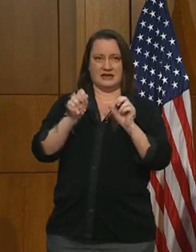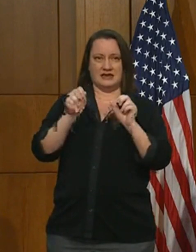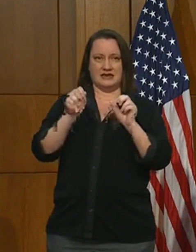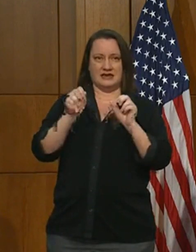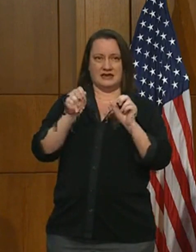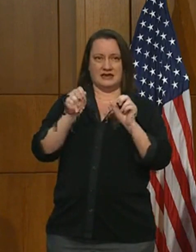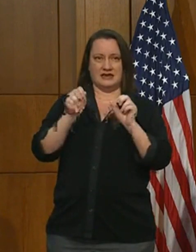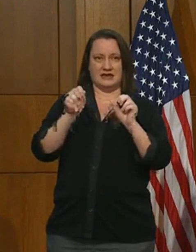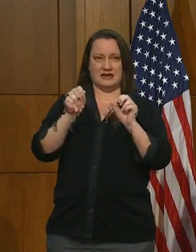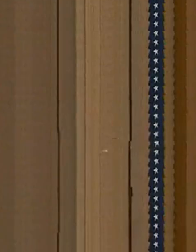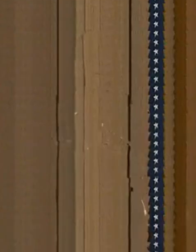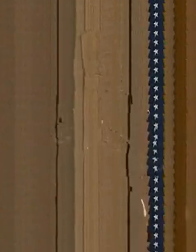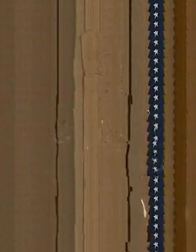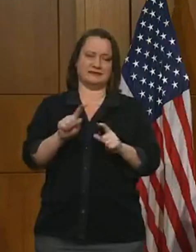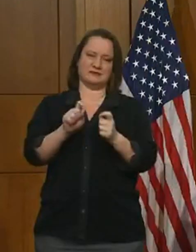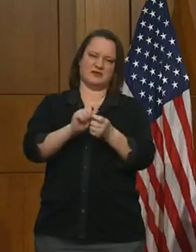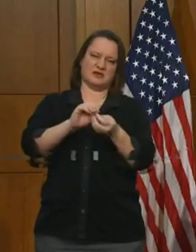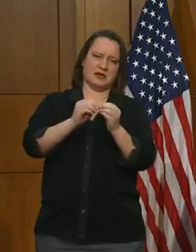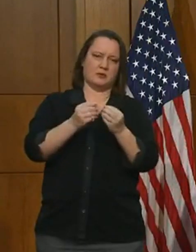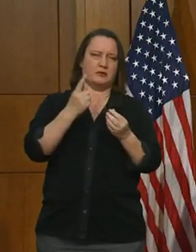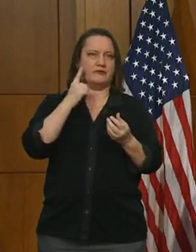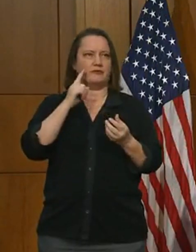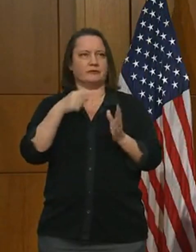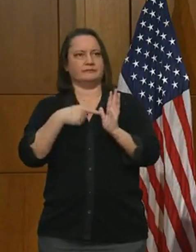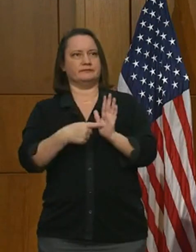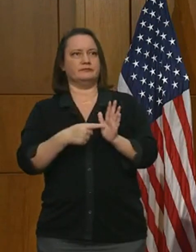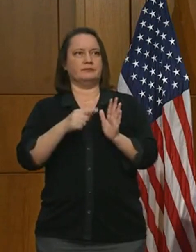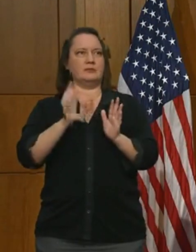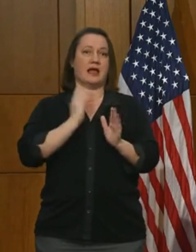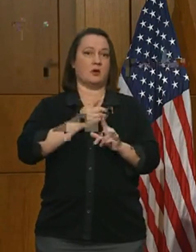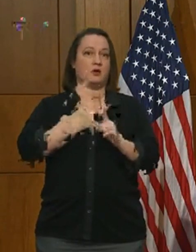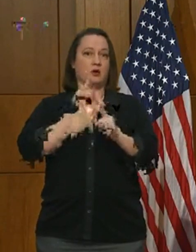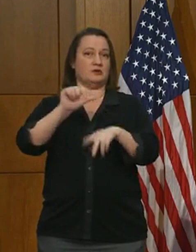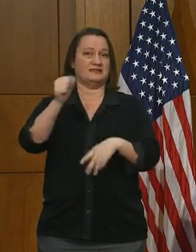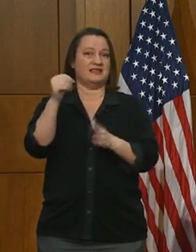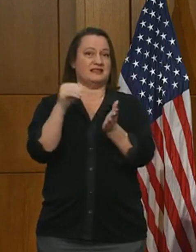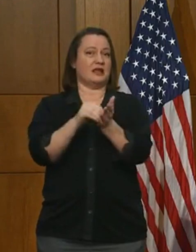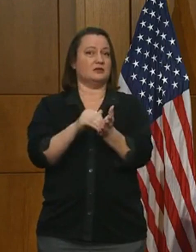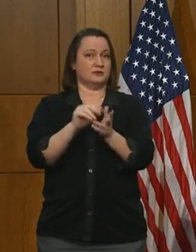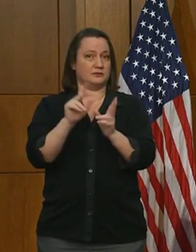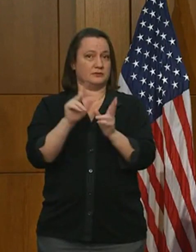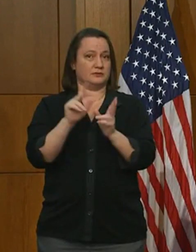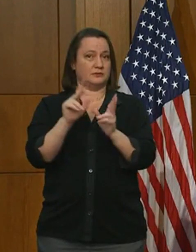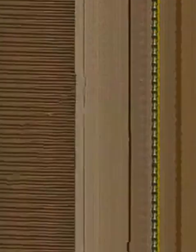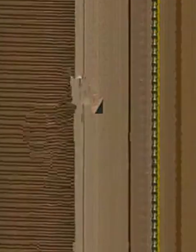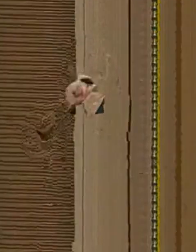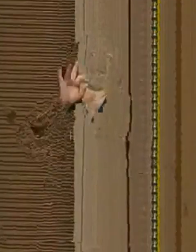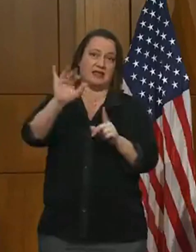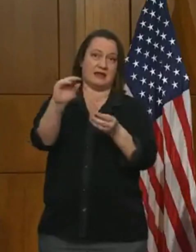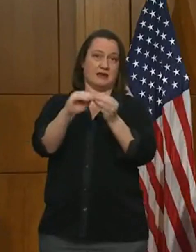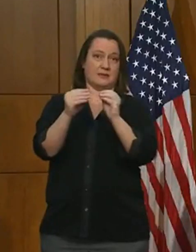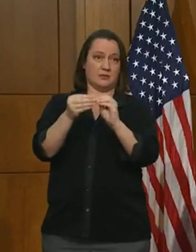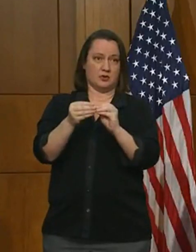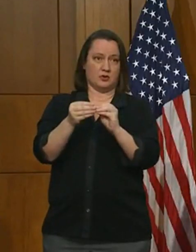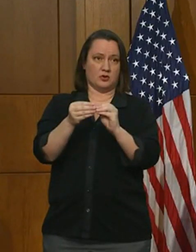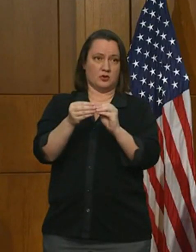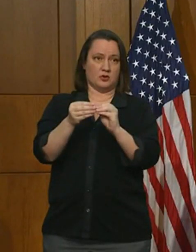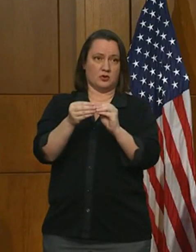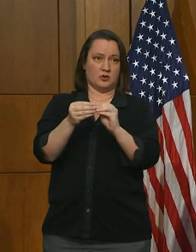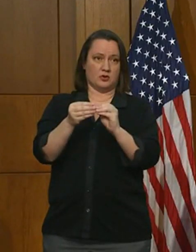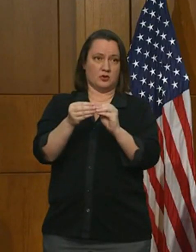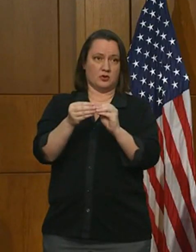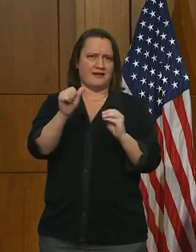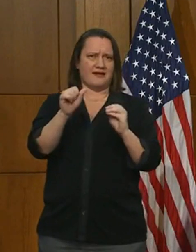10,000 mark that has been said is the goal? And if that is the number, what has been the delay in reaching that